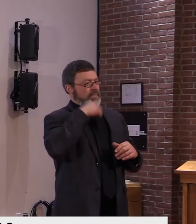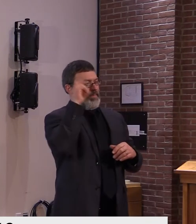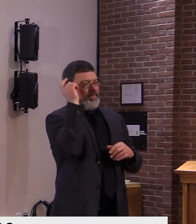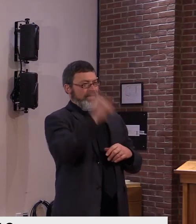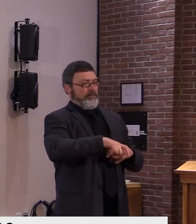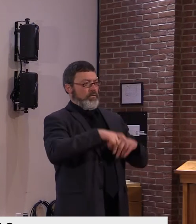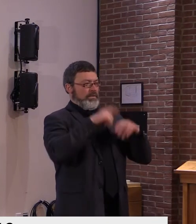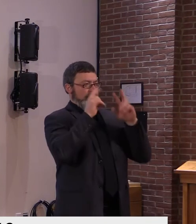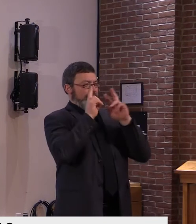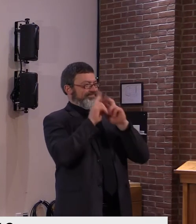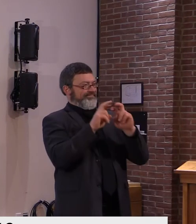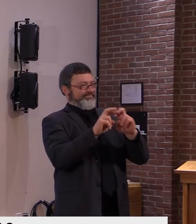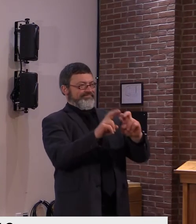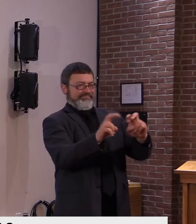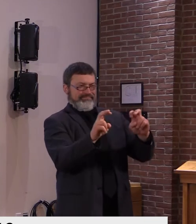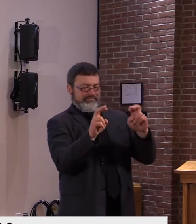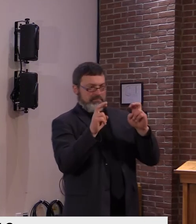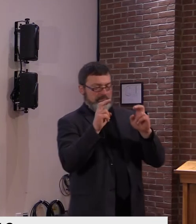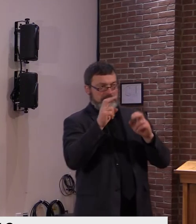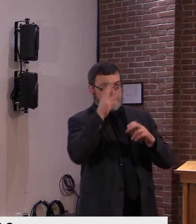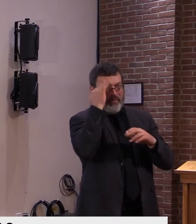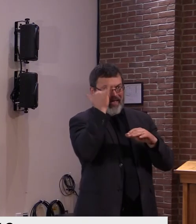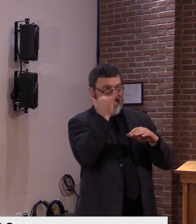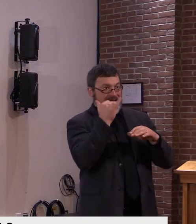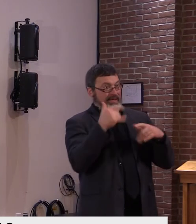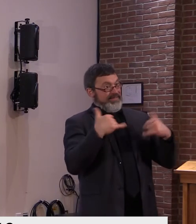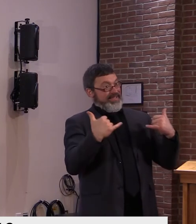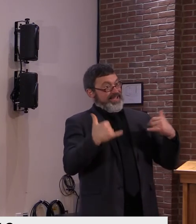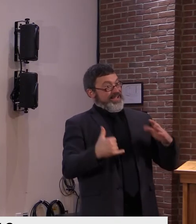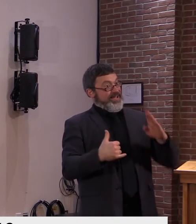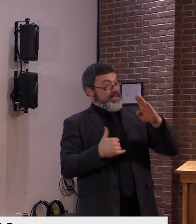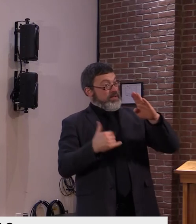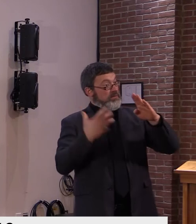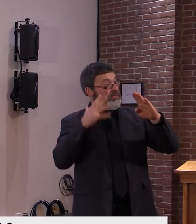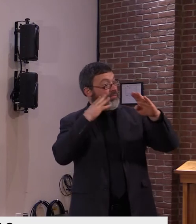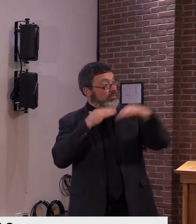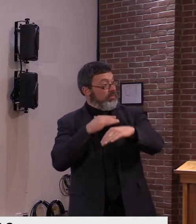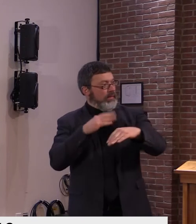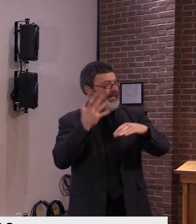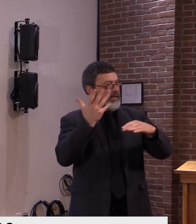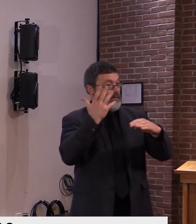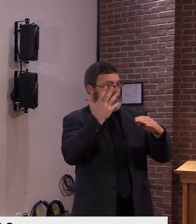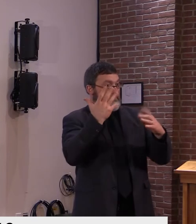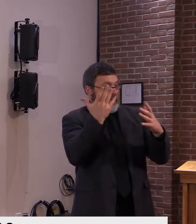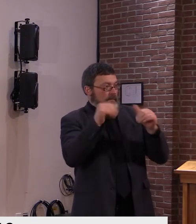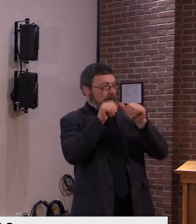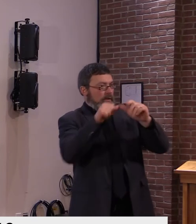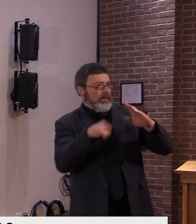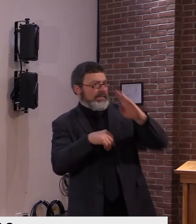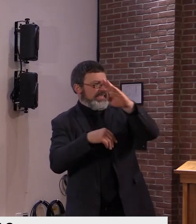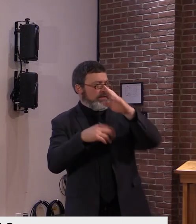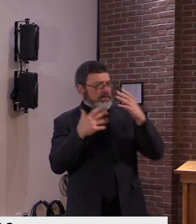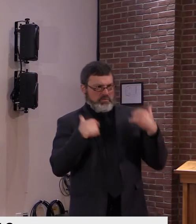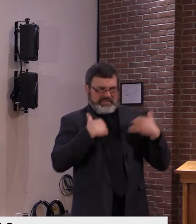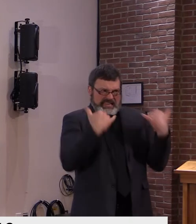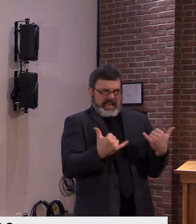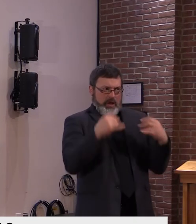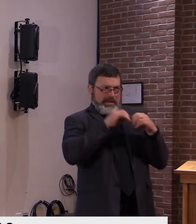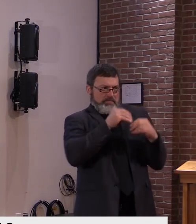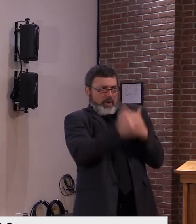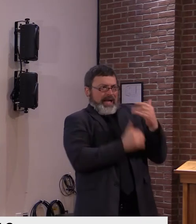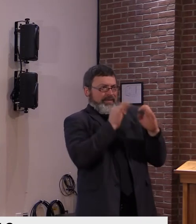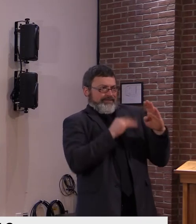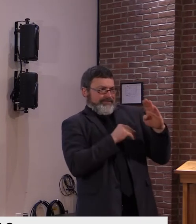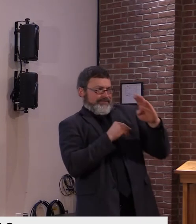surge. We're hoping we're in that surge, and it may be an elongated surge, but we're hoping that this is one of the last